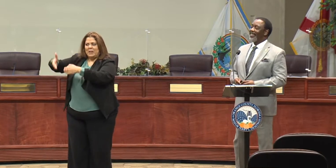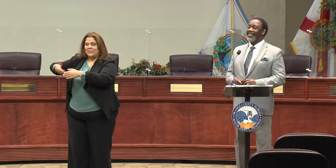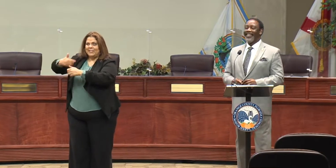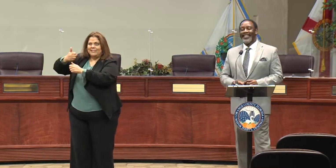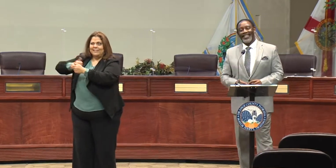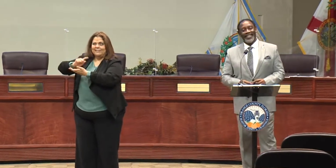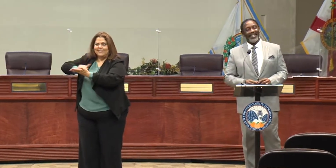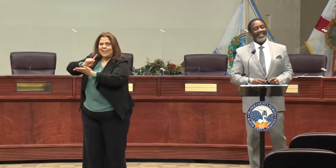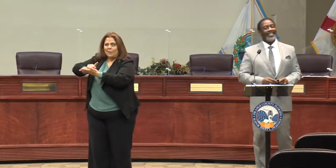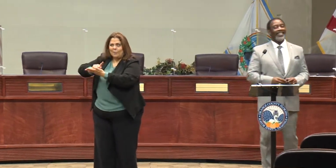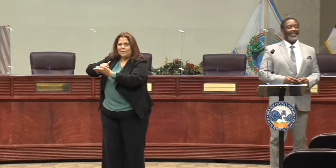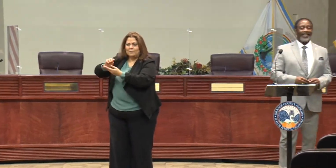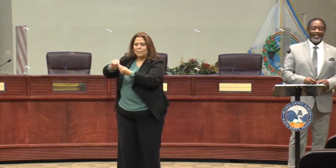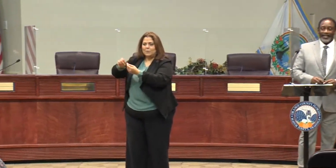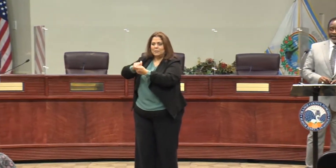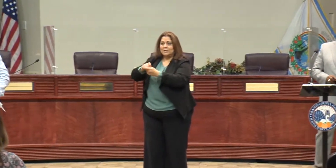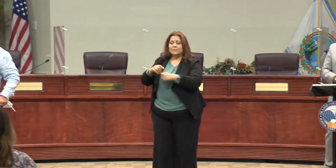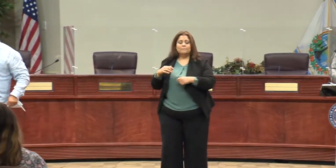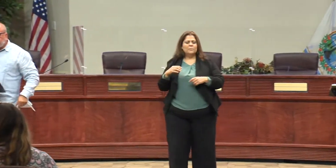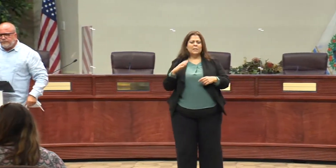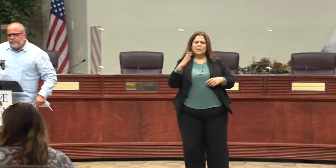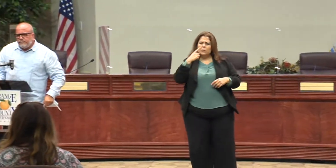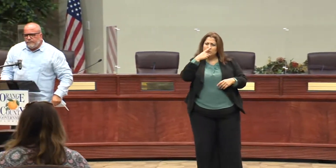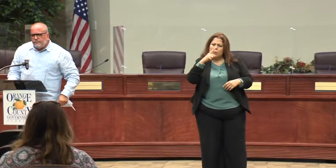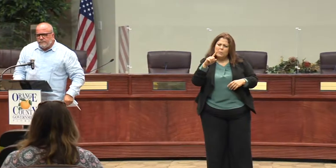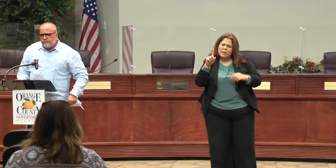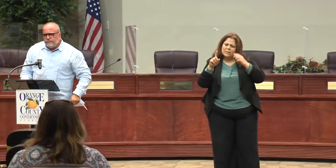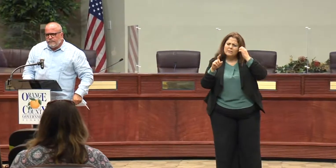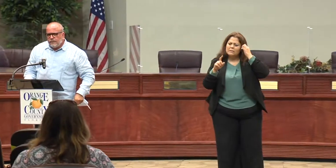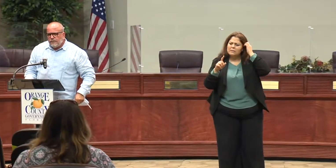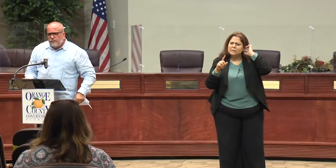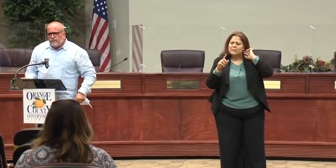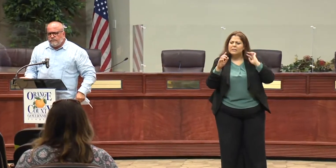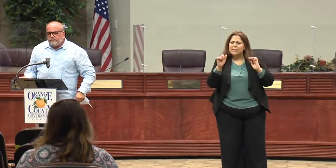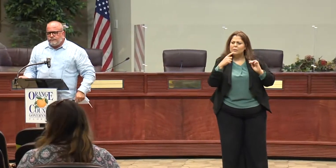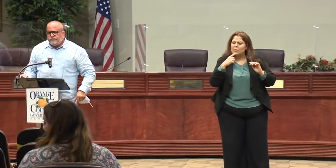Could you repeat the first part? What side were you saying?